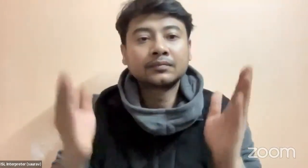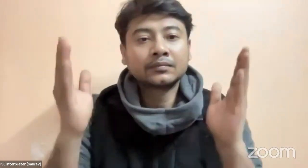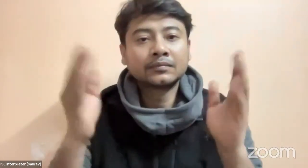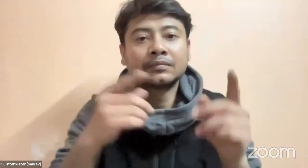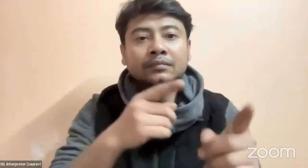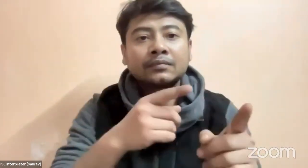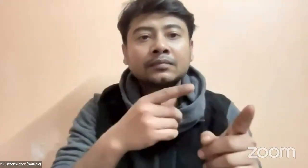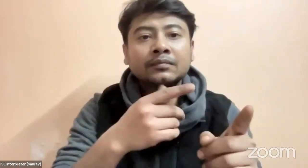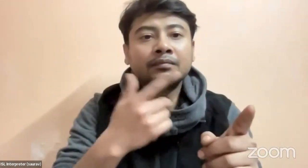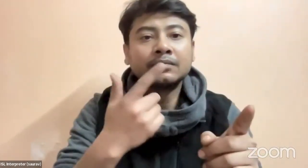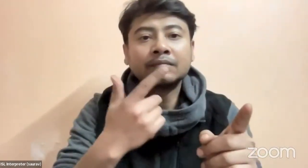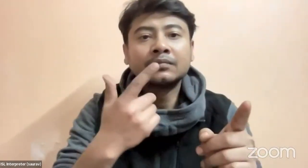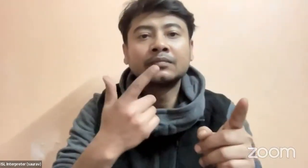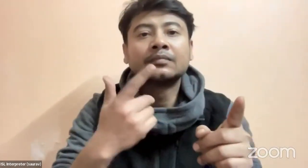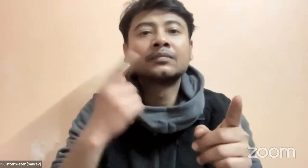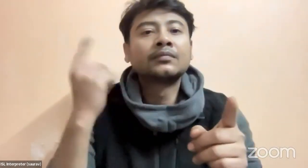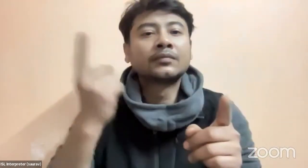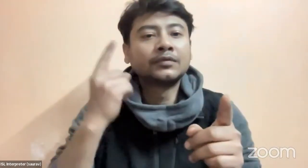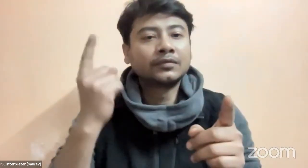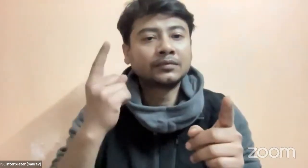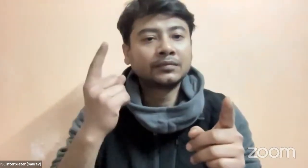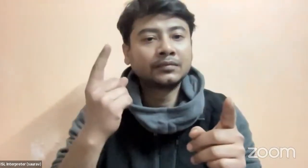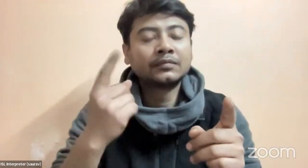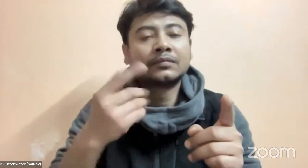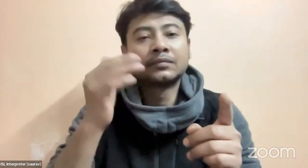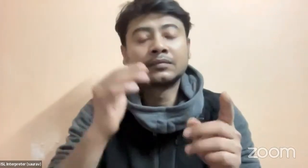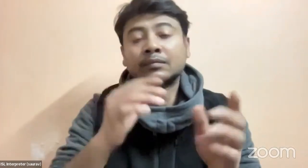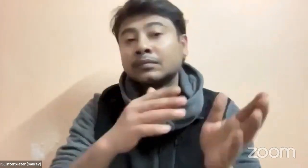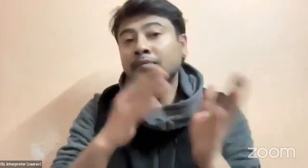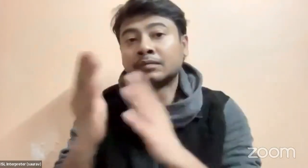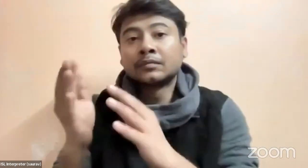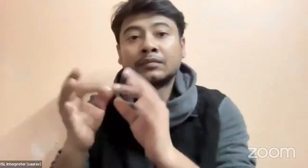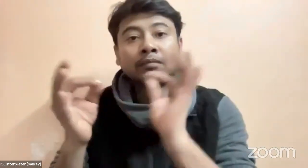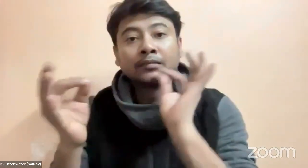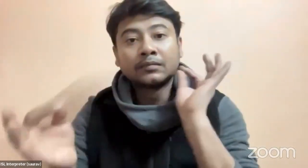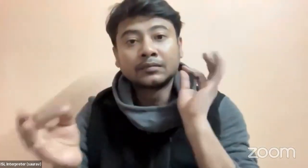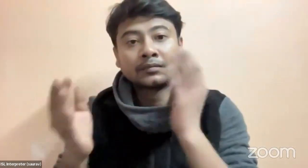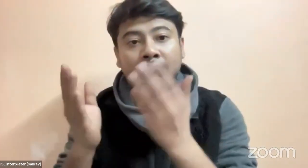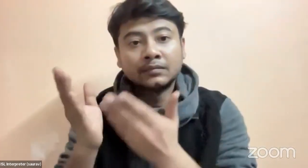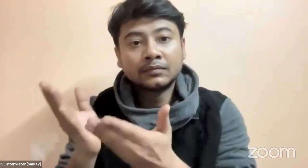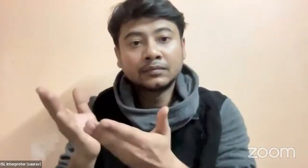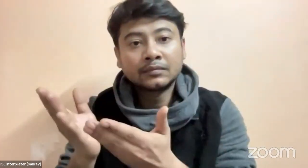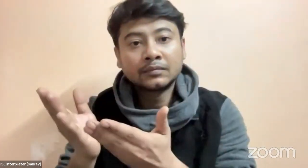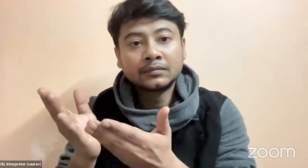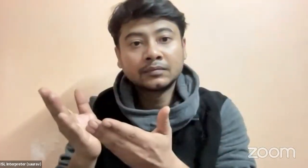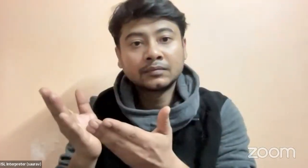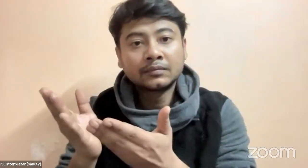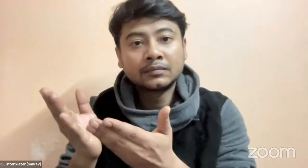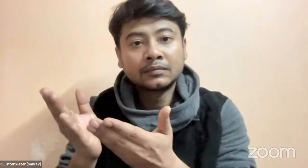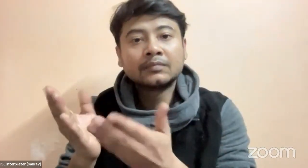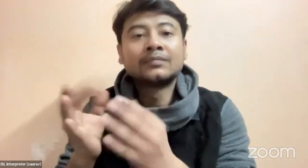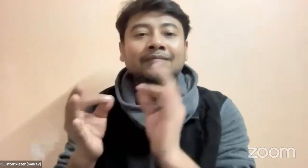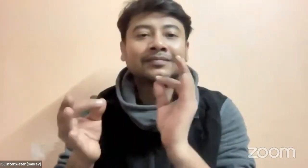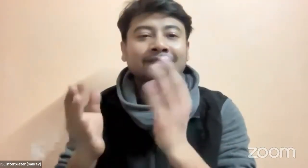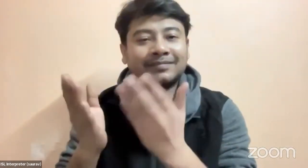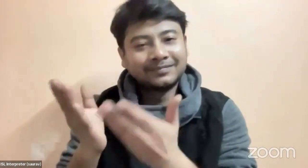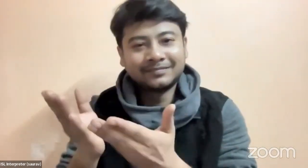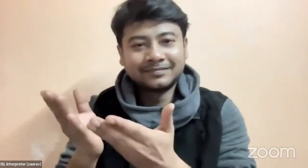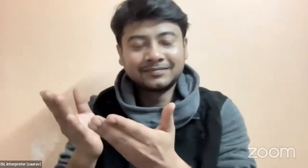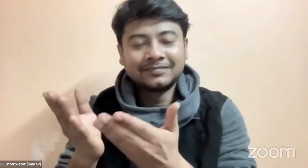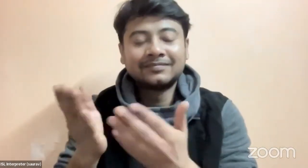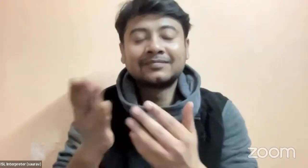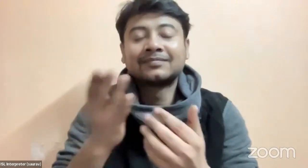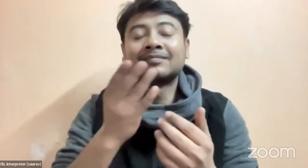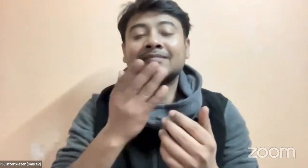to Sri Gadadhar Prabhu, who is Srimati Radharani, and to Srivas Prabhu, who is Narada Muni.